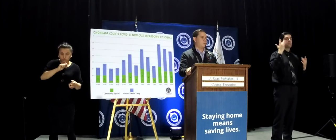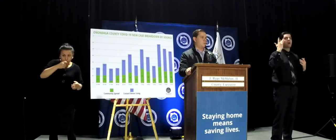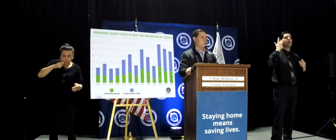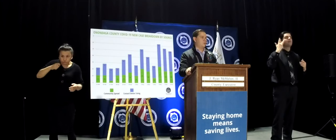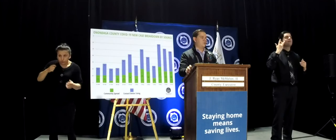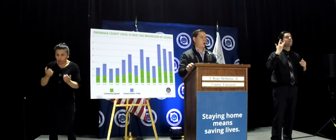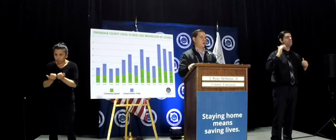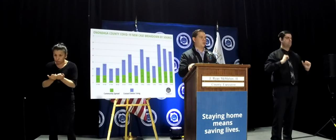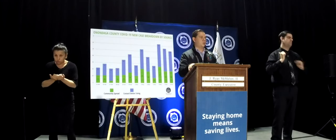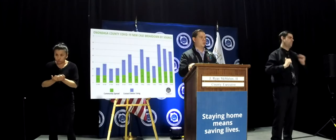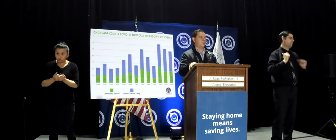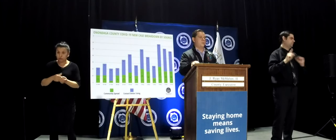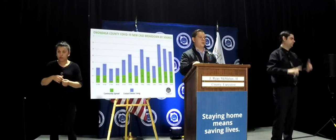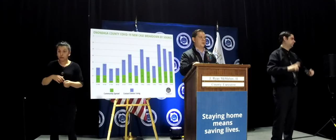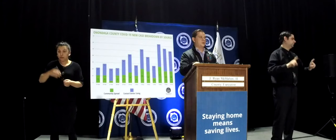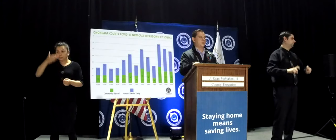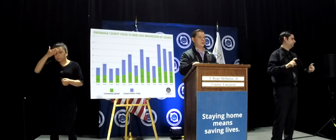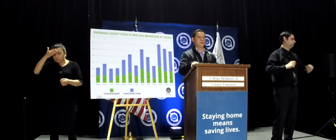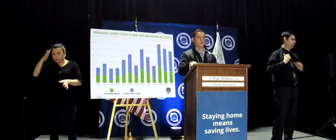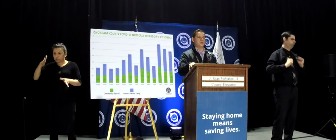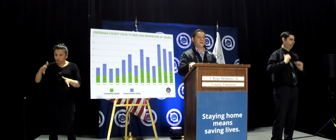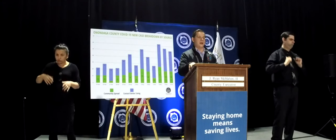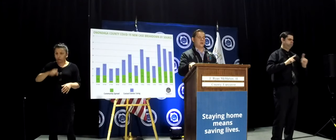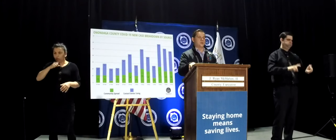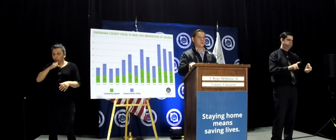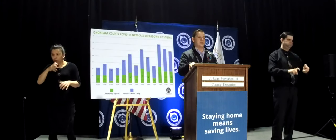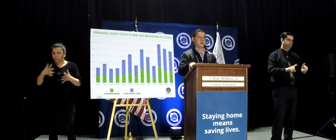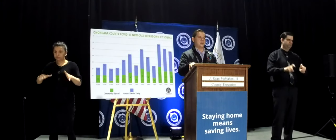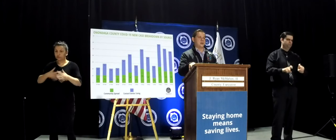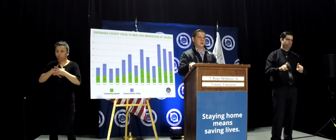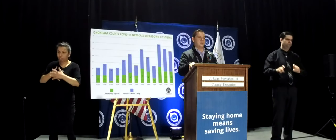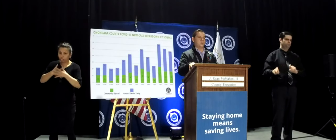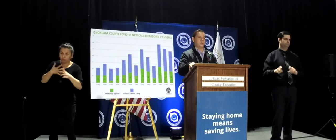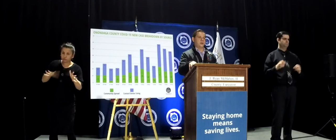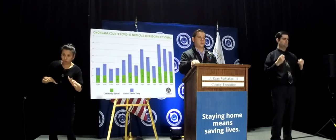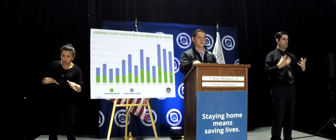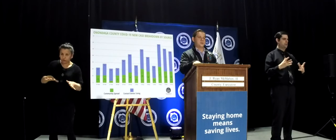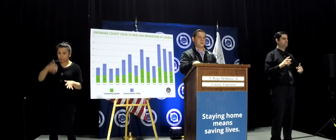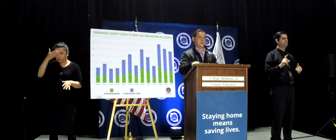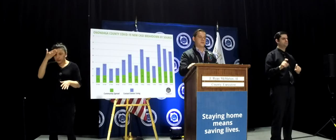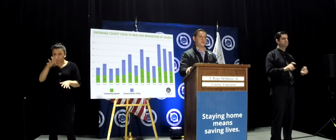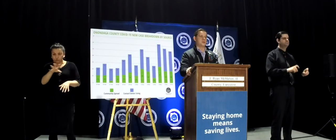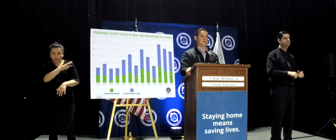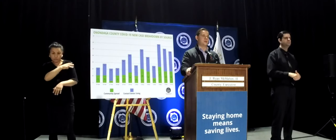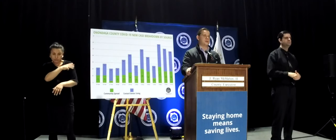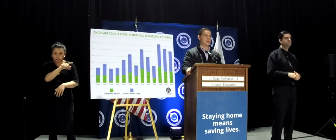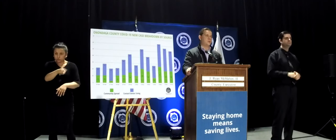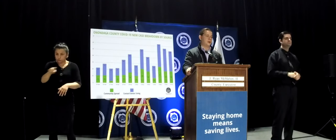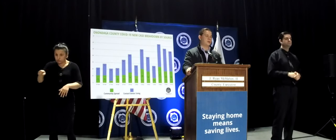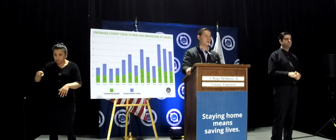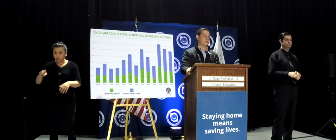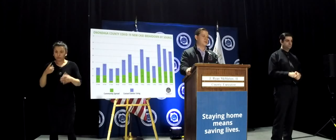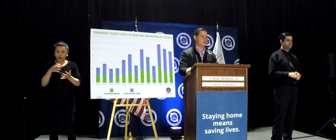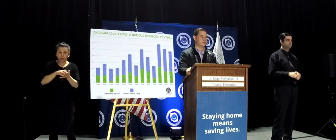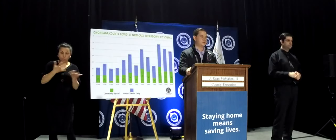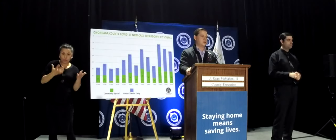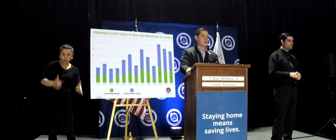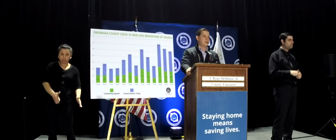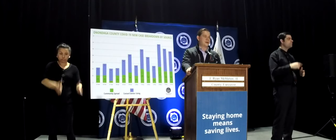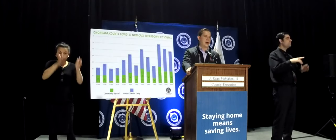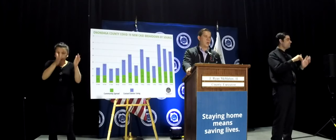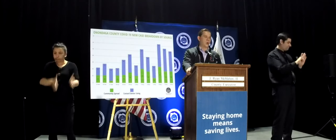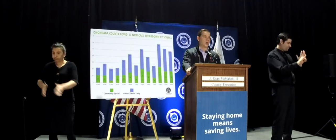now. We've gone through the buildings that we knew the virus was in, related to assisted living facilities and independent living